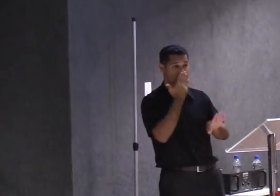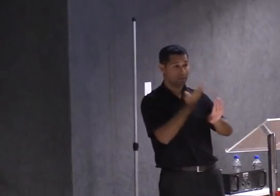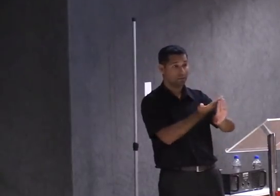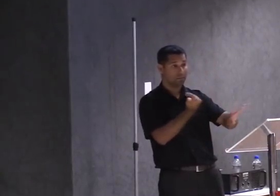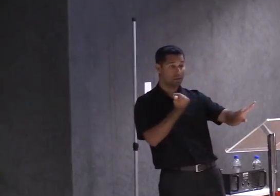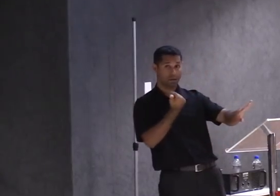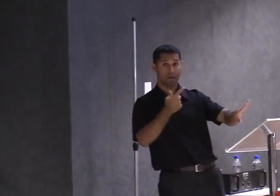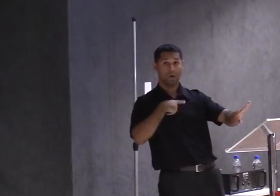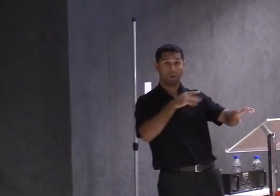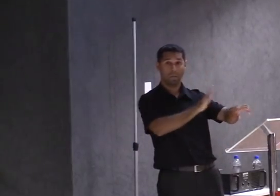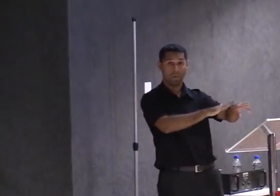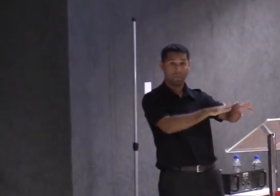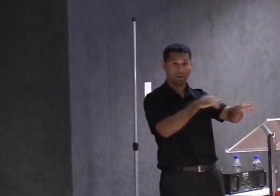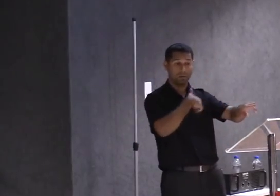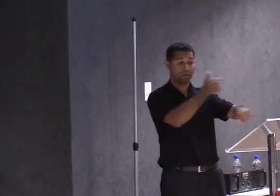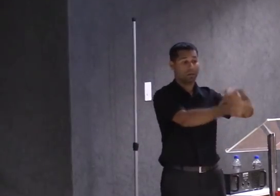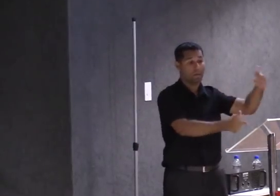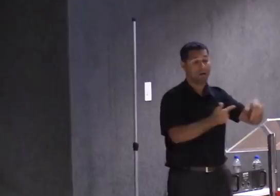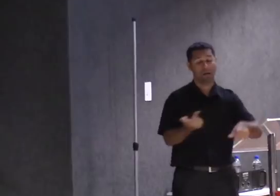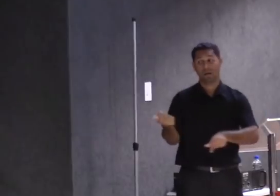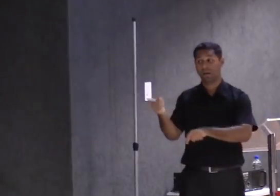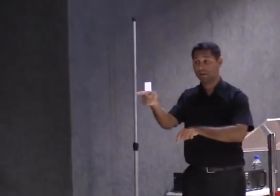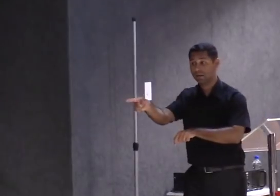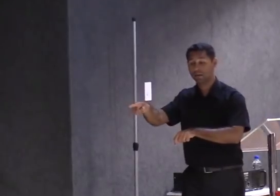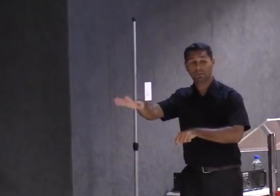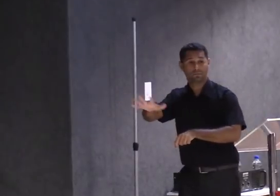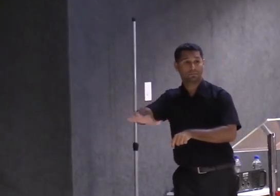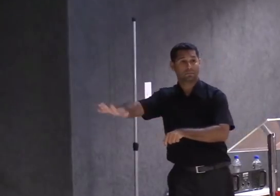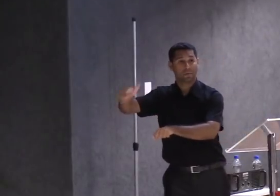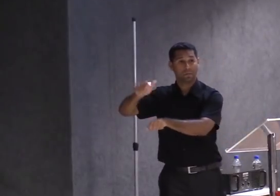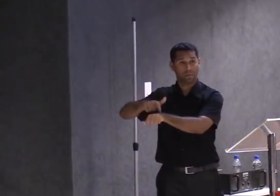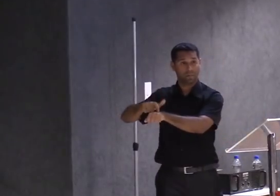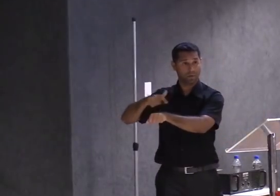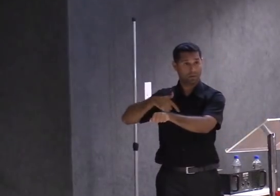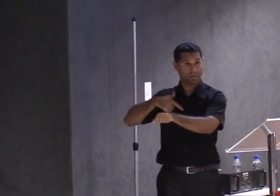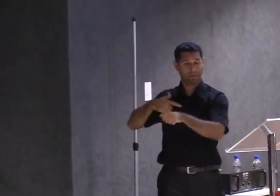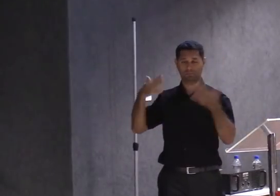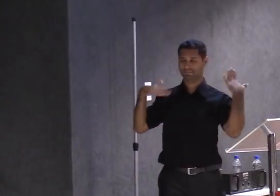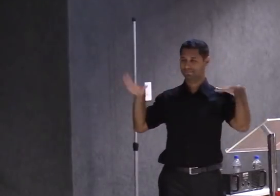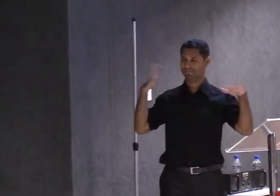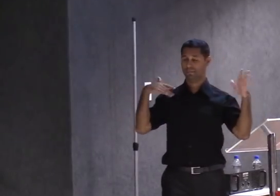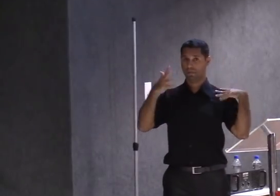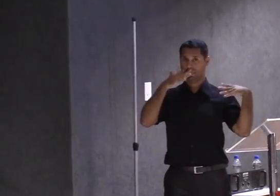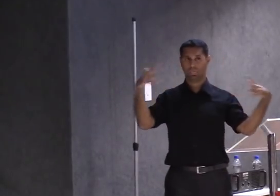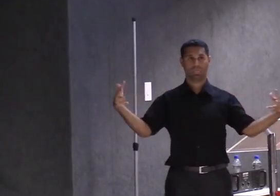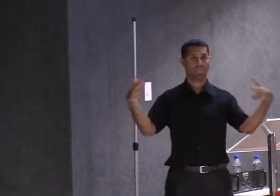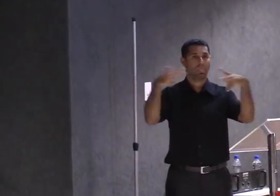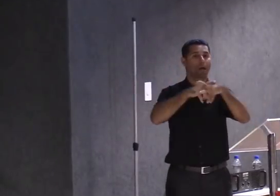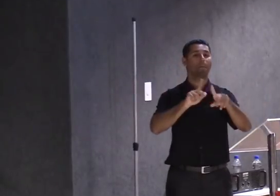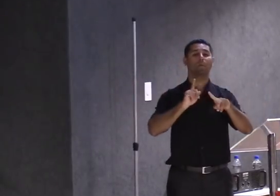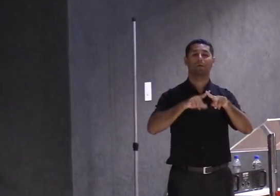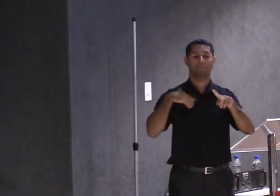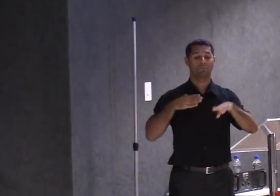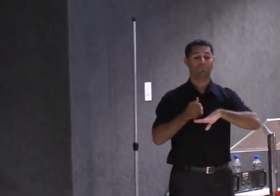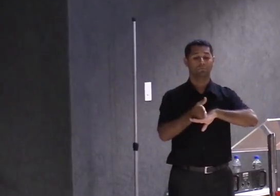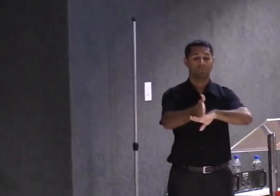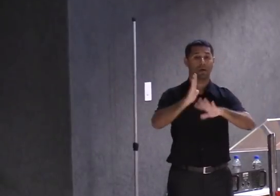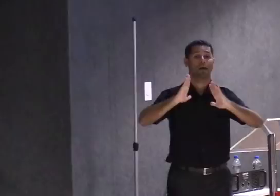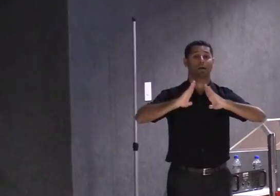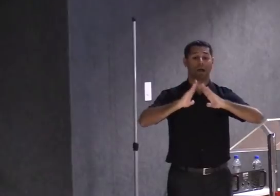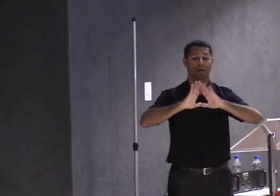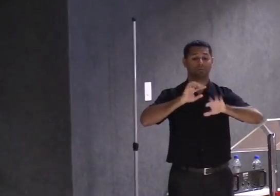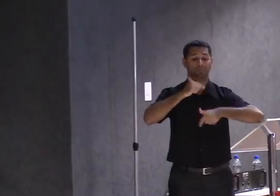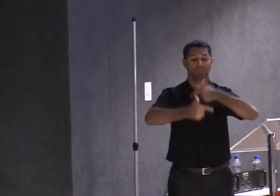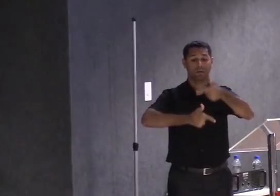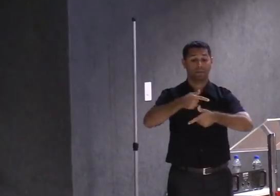o seu momento de trabalhar e o seu momento de lazer é meio confuso, porque você pode trabalhar em casa ou você pode ter